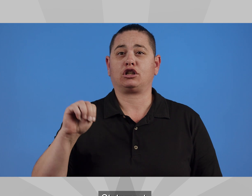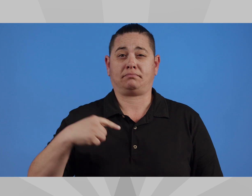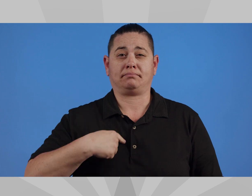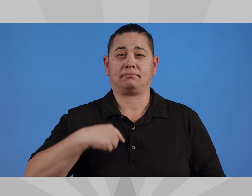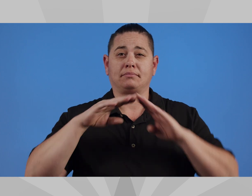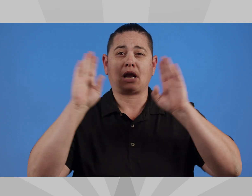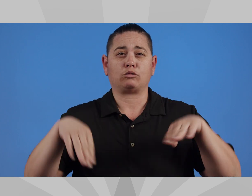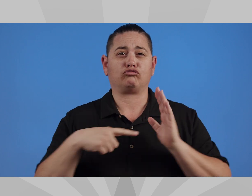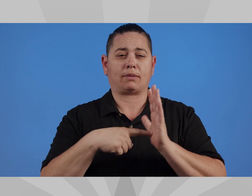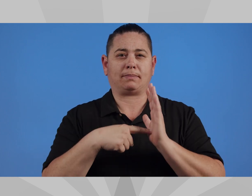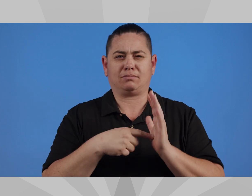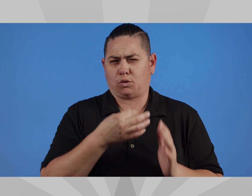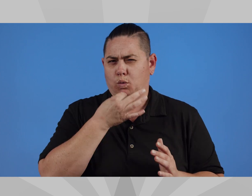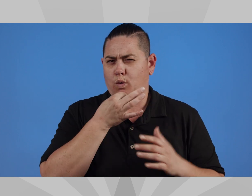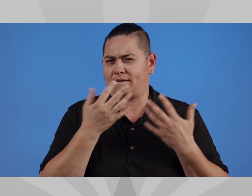Statement.